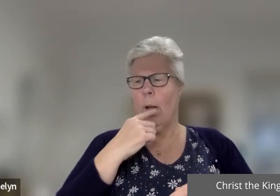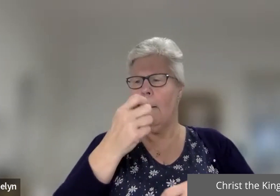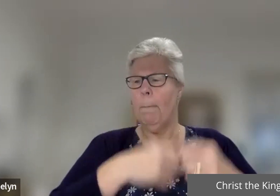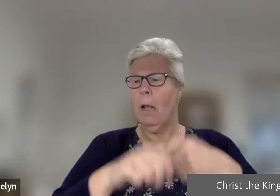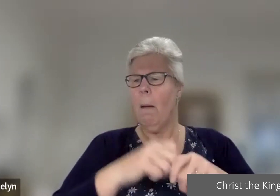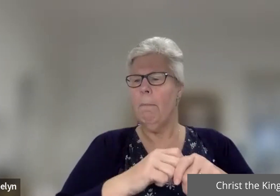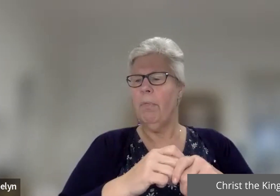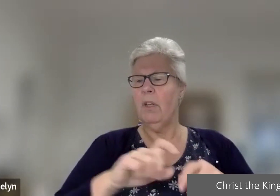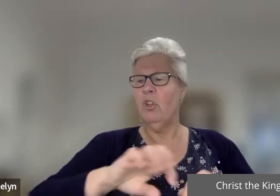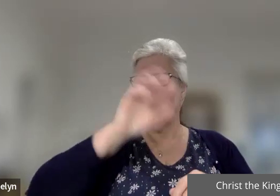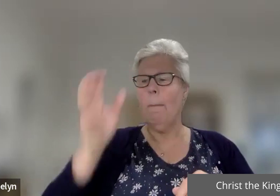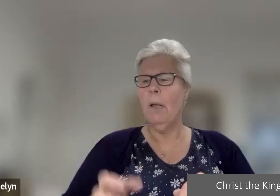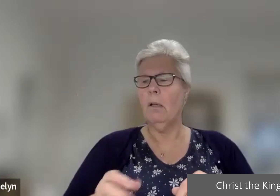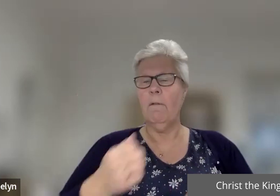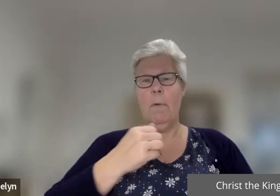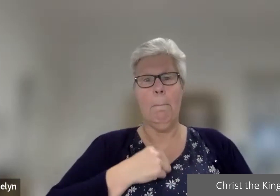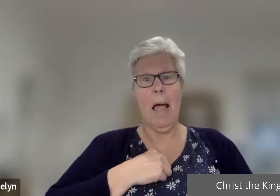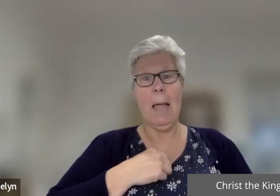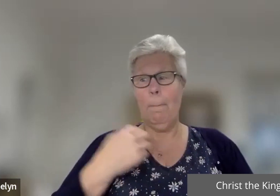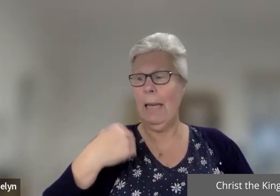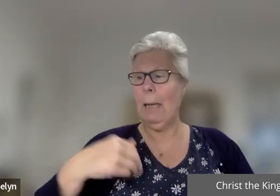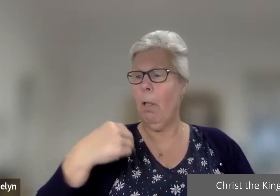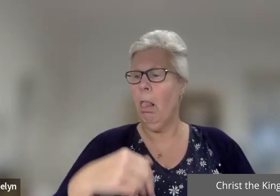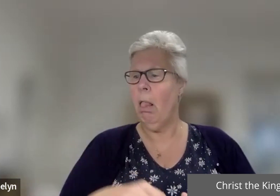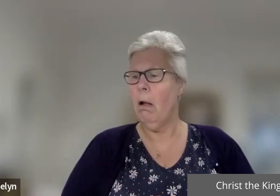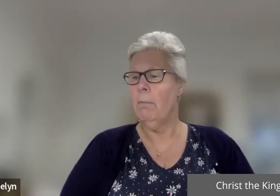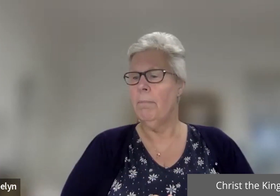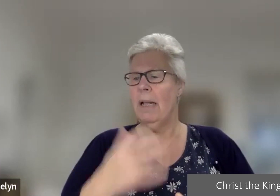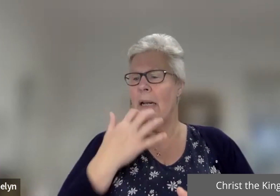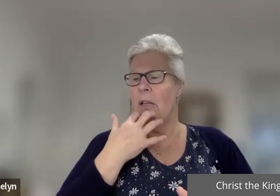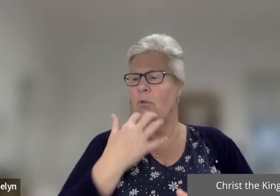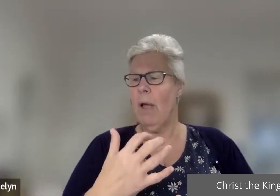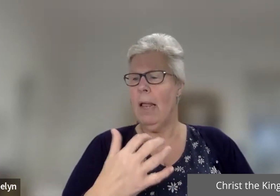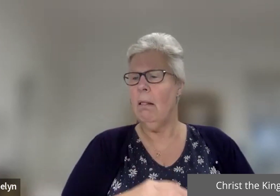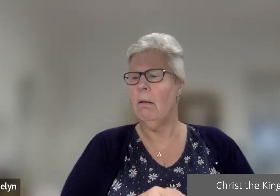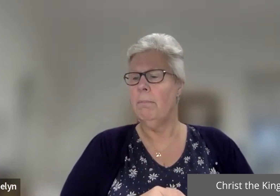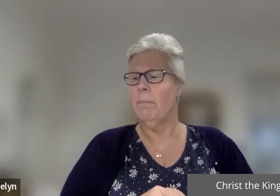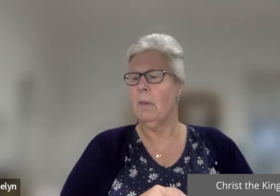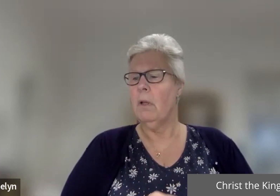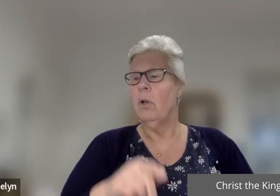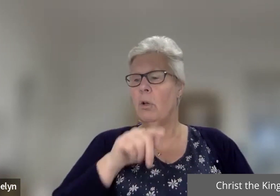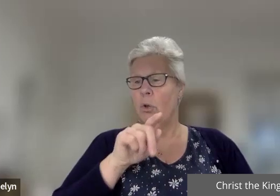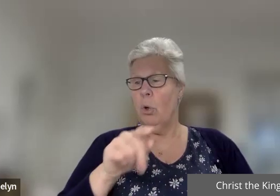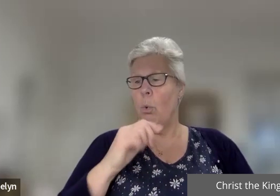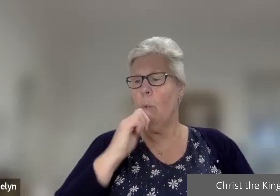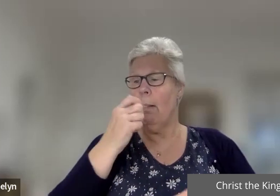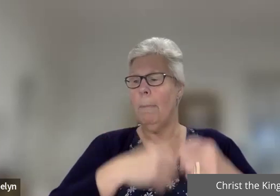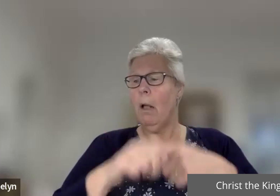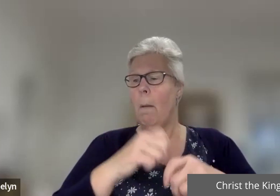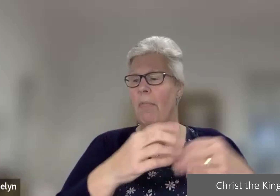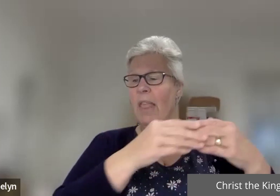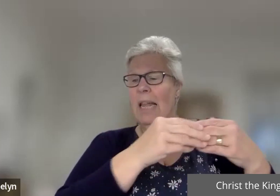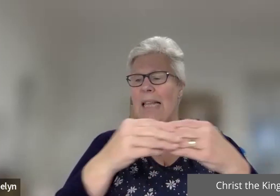You will become the shepherd of my people, Israel. You